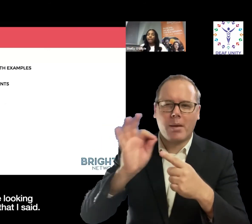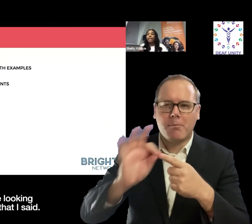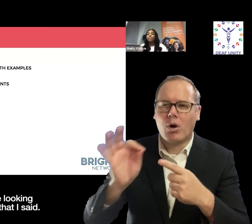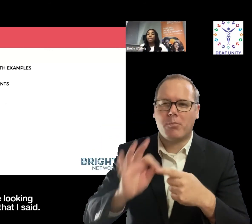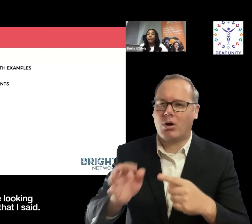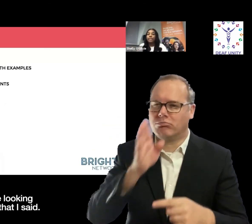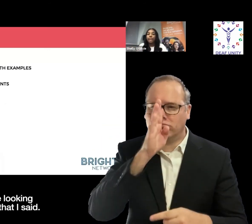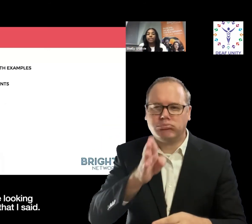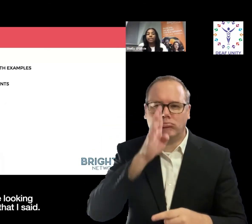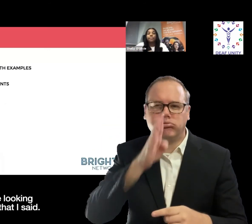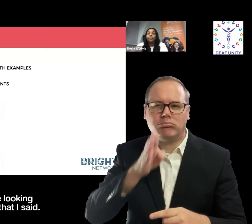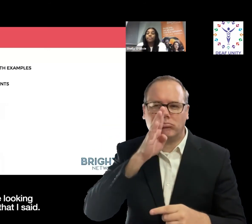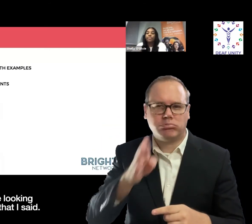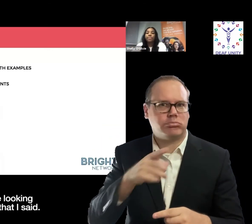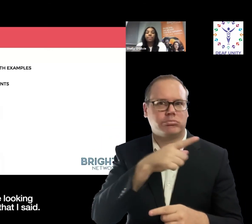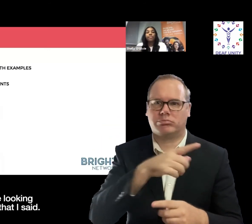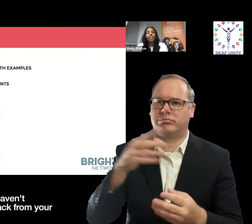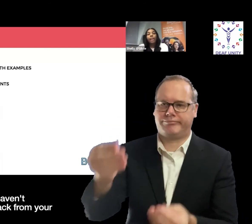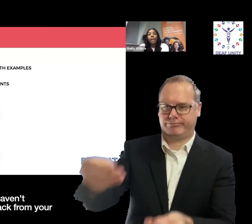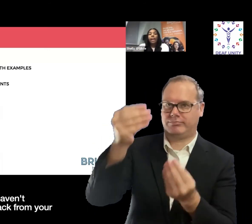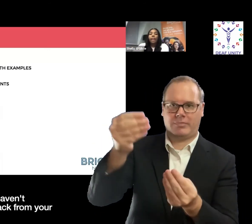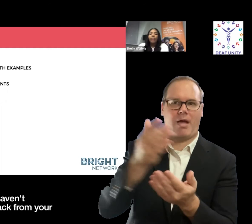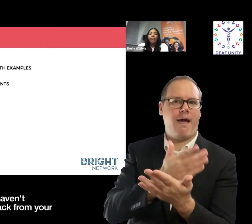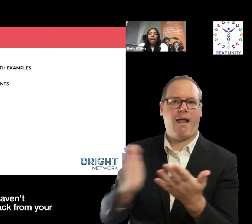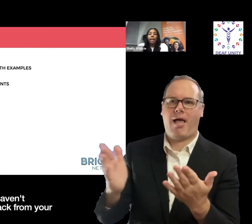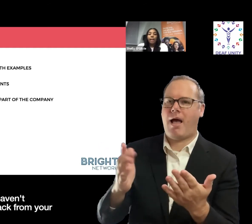you in that yes pile that I said.